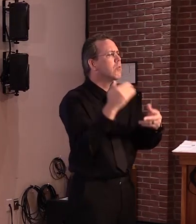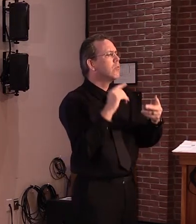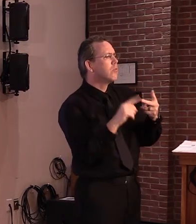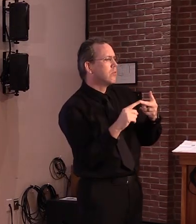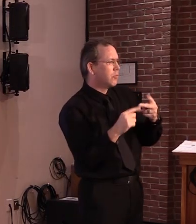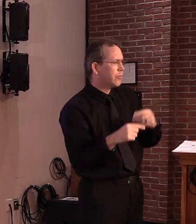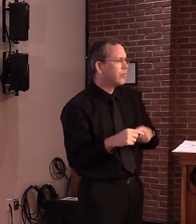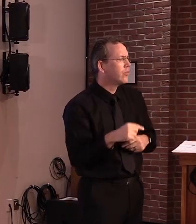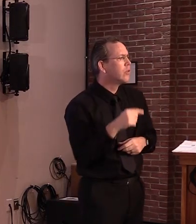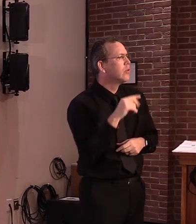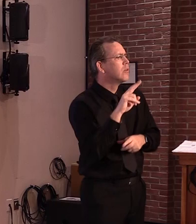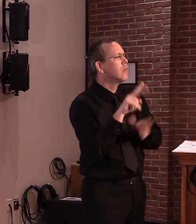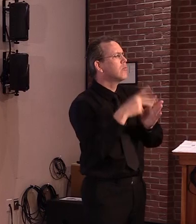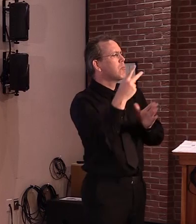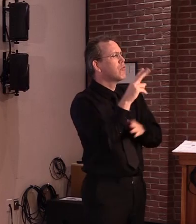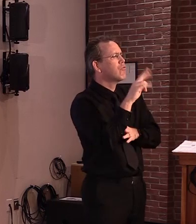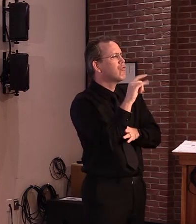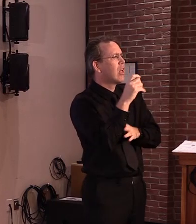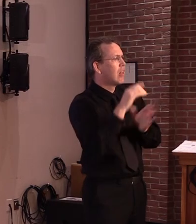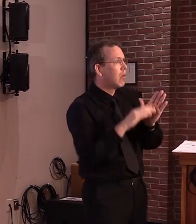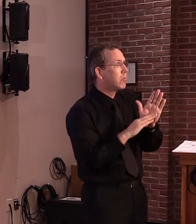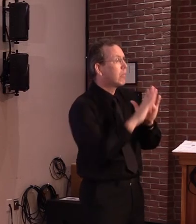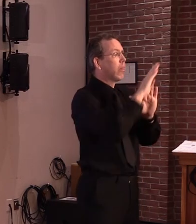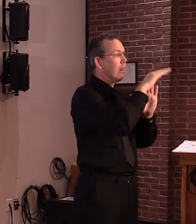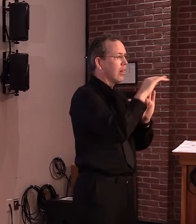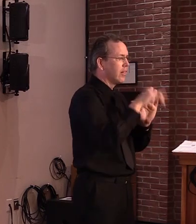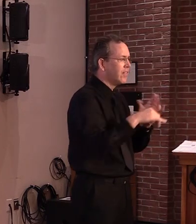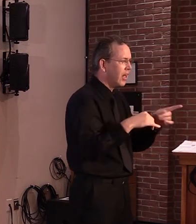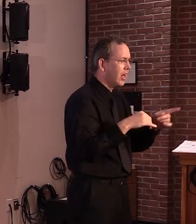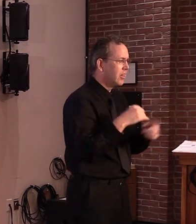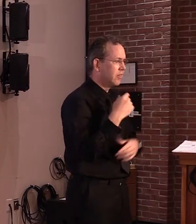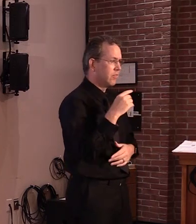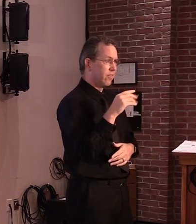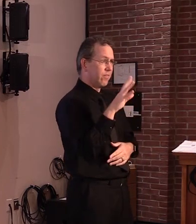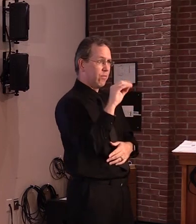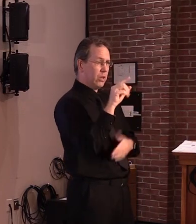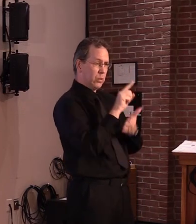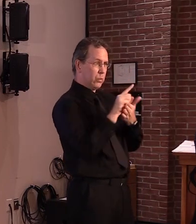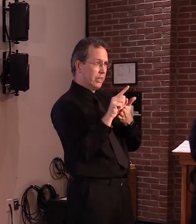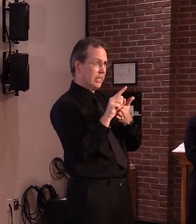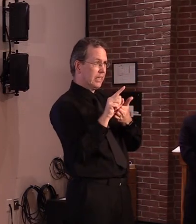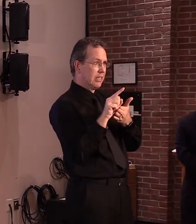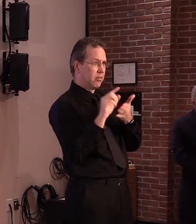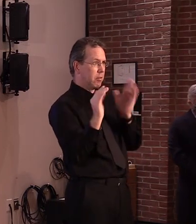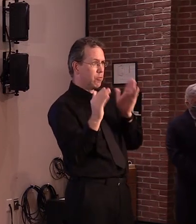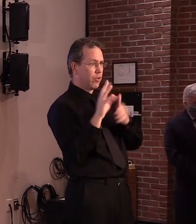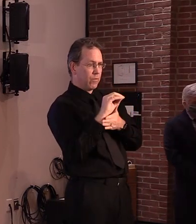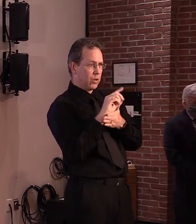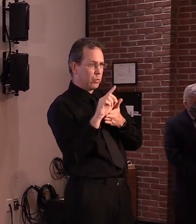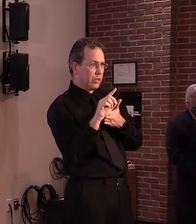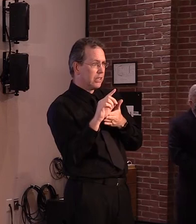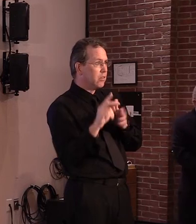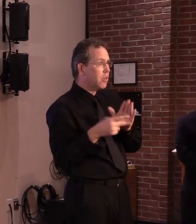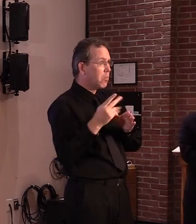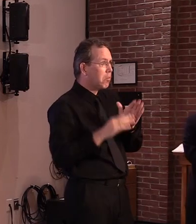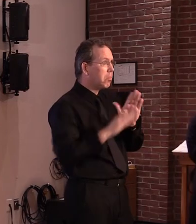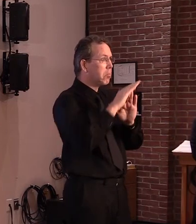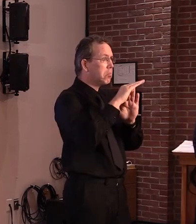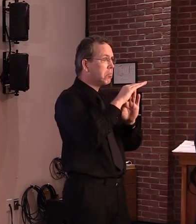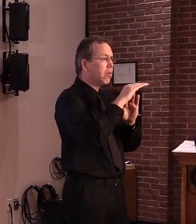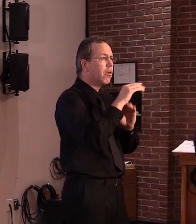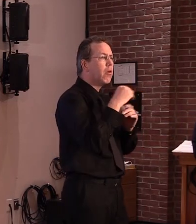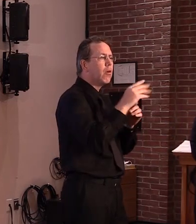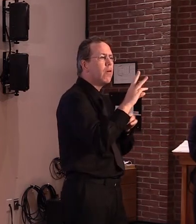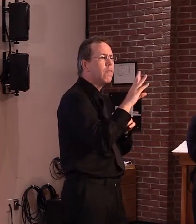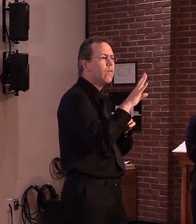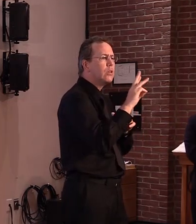amount of time required for confirmed cases to double. I'm happy to report that Vermont's doubling rate continues to slow. We now